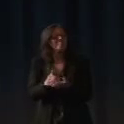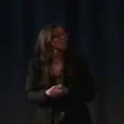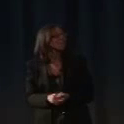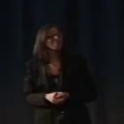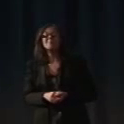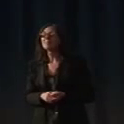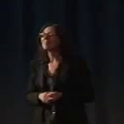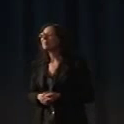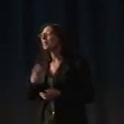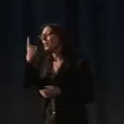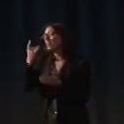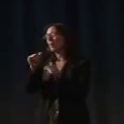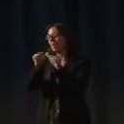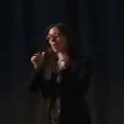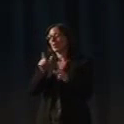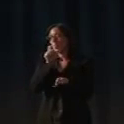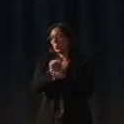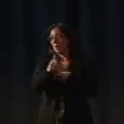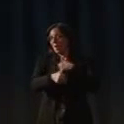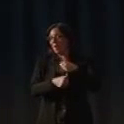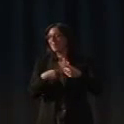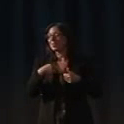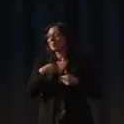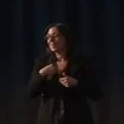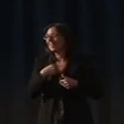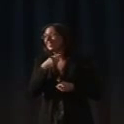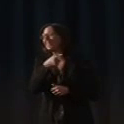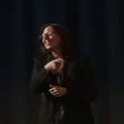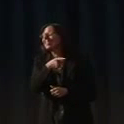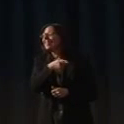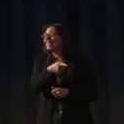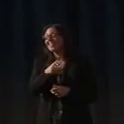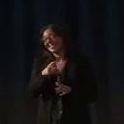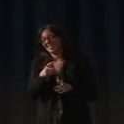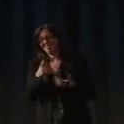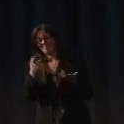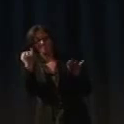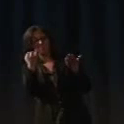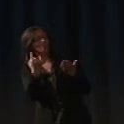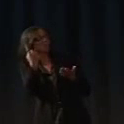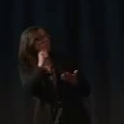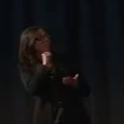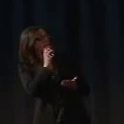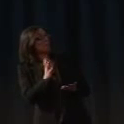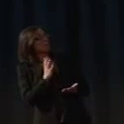an architect, worked for me, and made in the face of Le Corbusier.